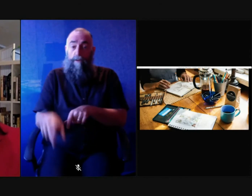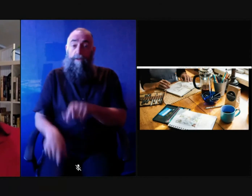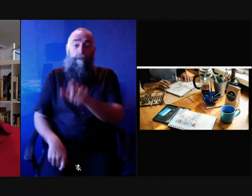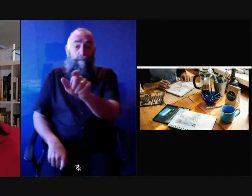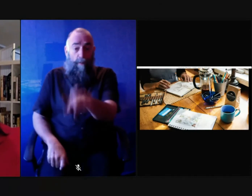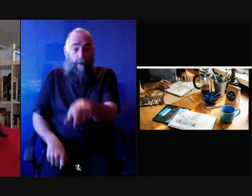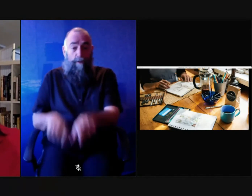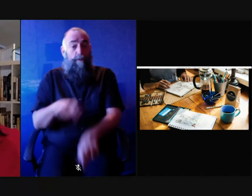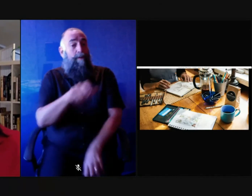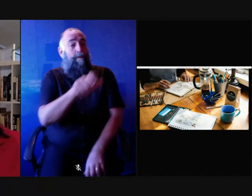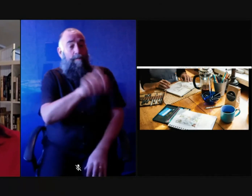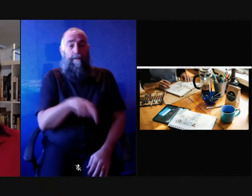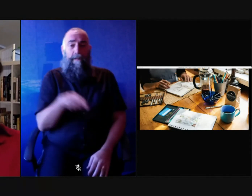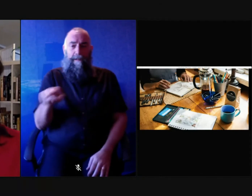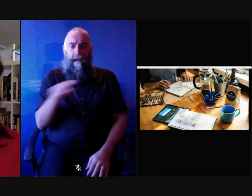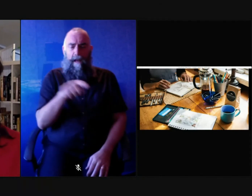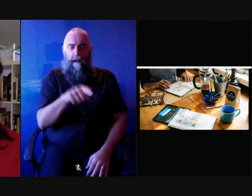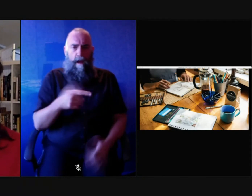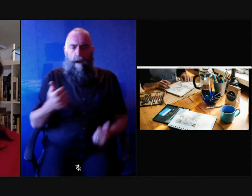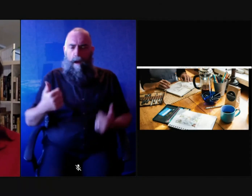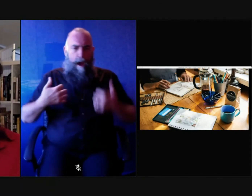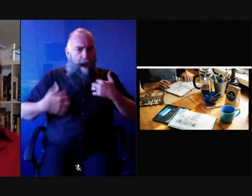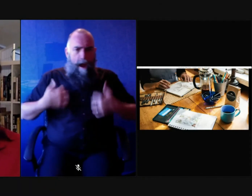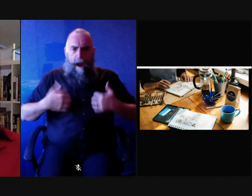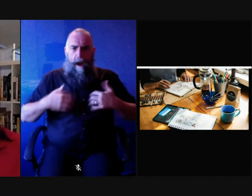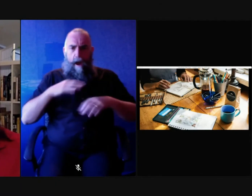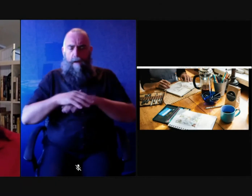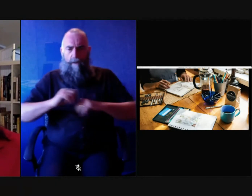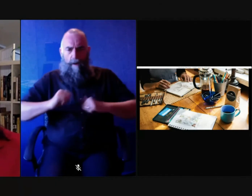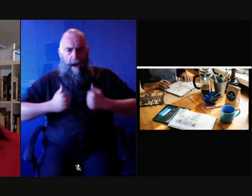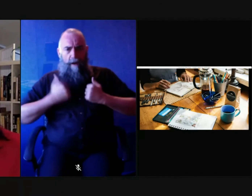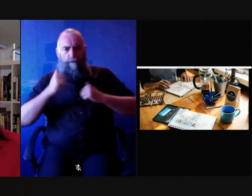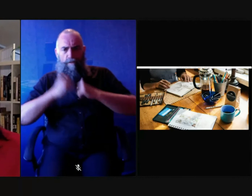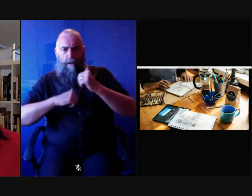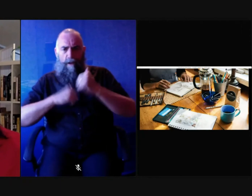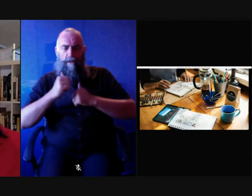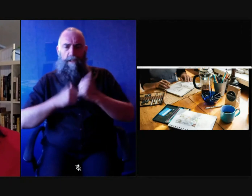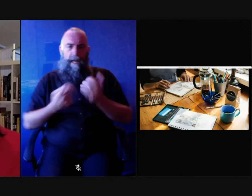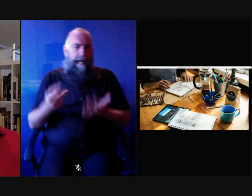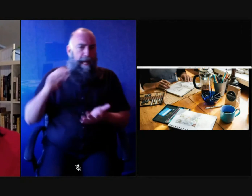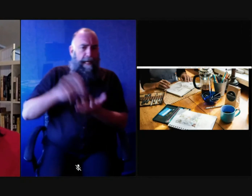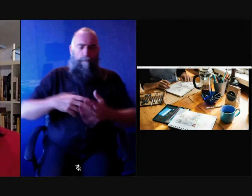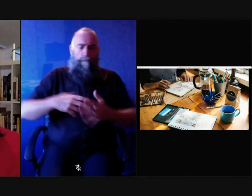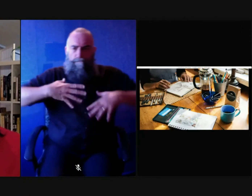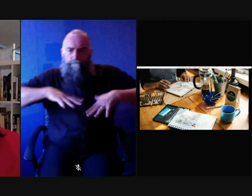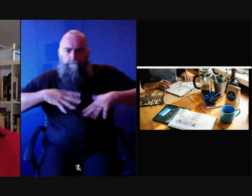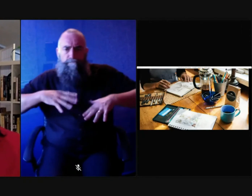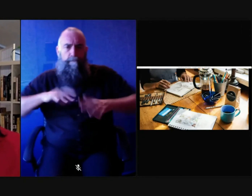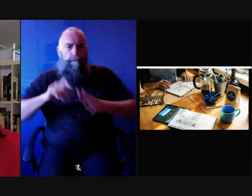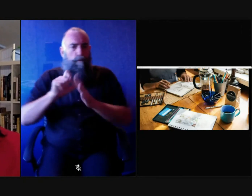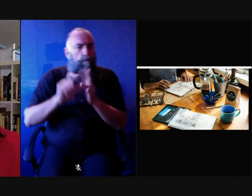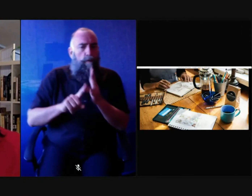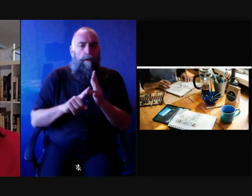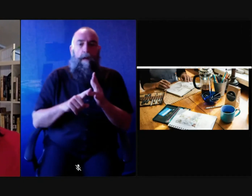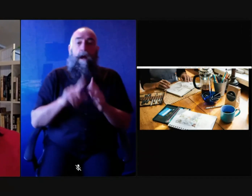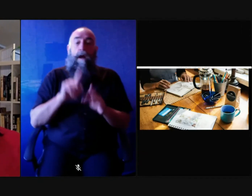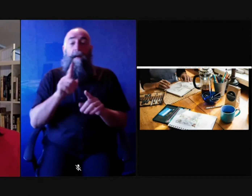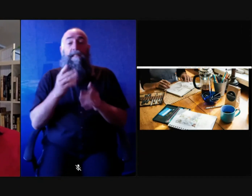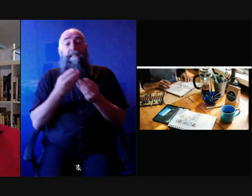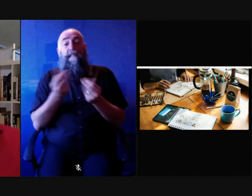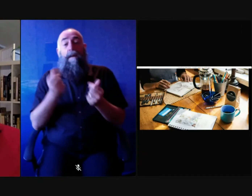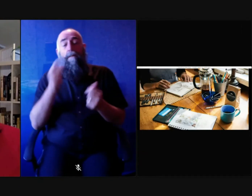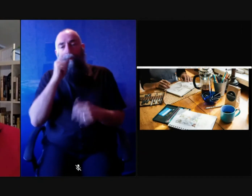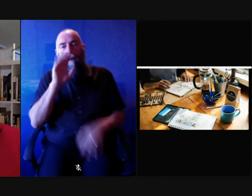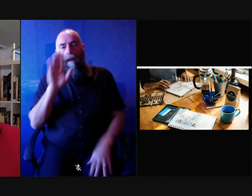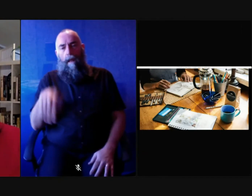and making a timetable and making sure they put on clothes every day. And that does seem to be deteriorating for some people. And